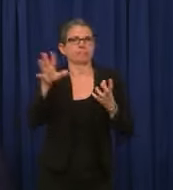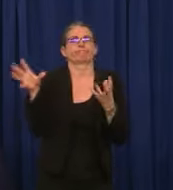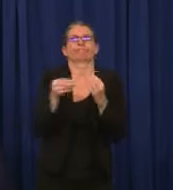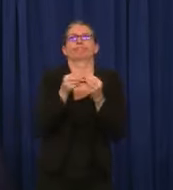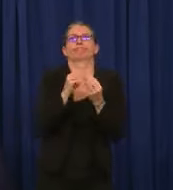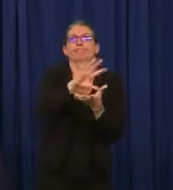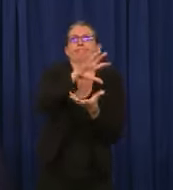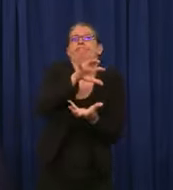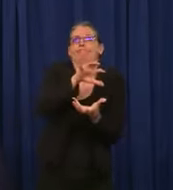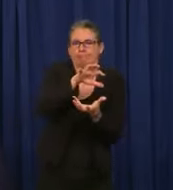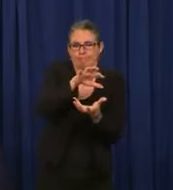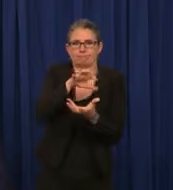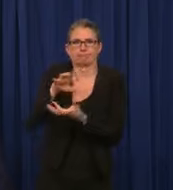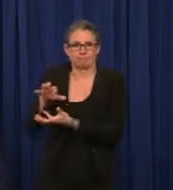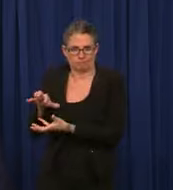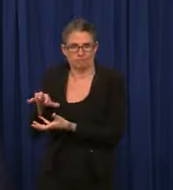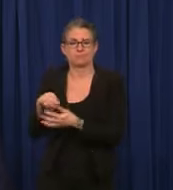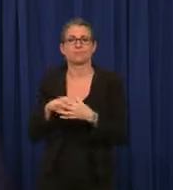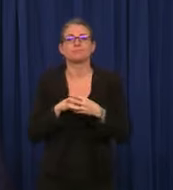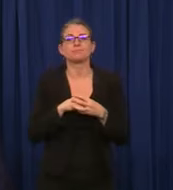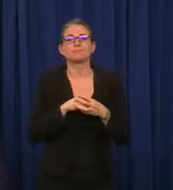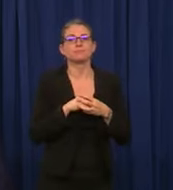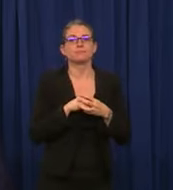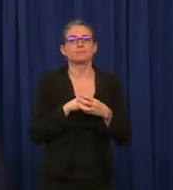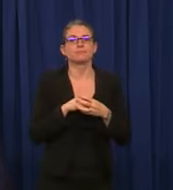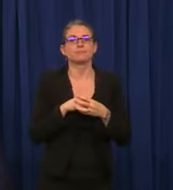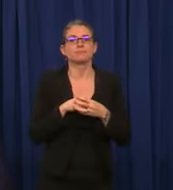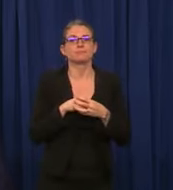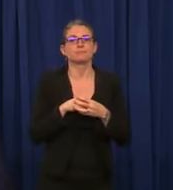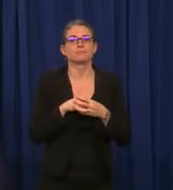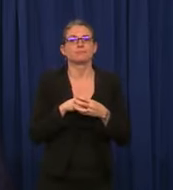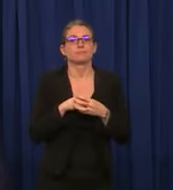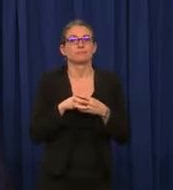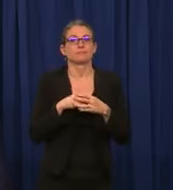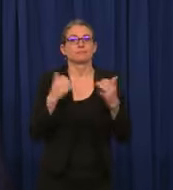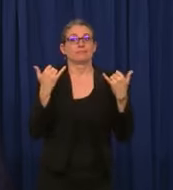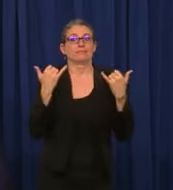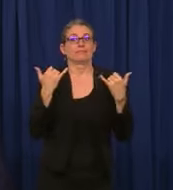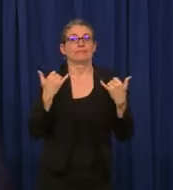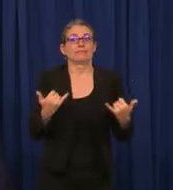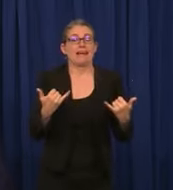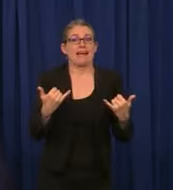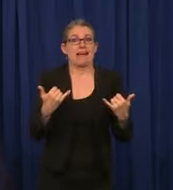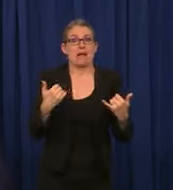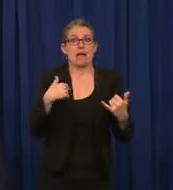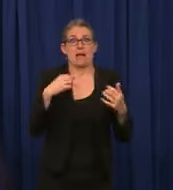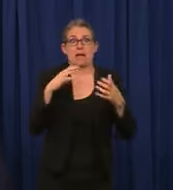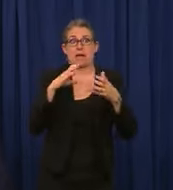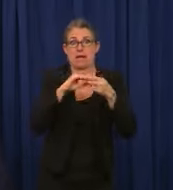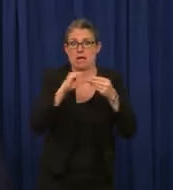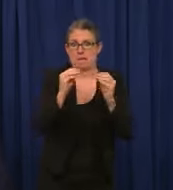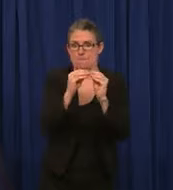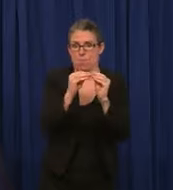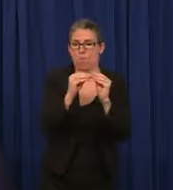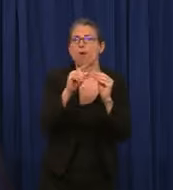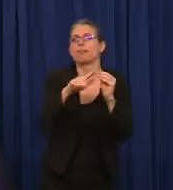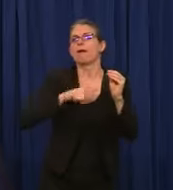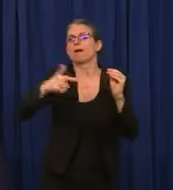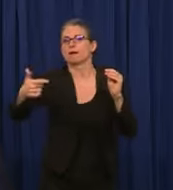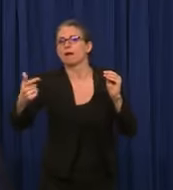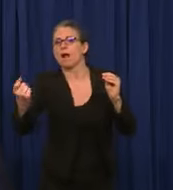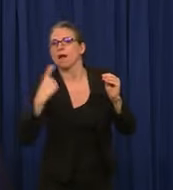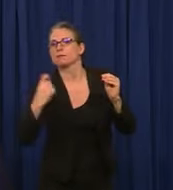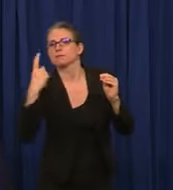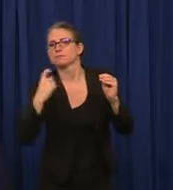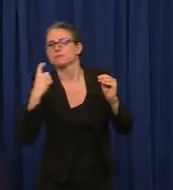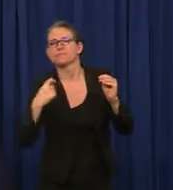Before we turn to questions, I'd like to take a moment to address something that's come up and something that's been on my mind right